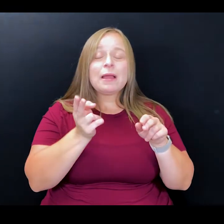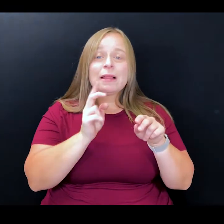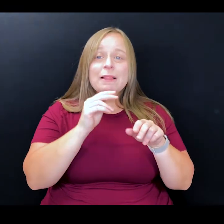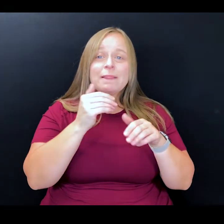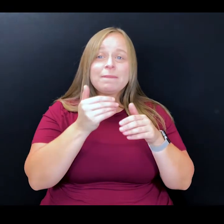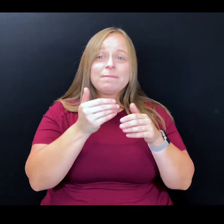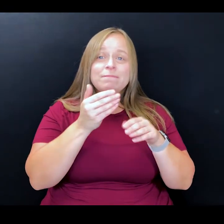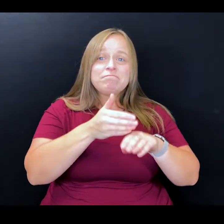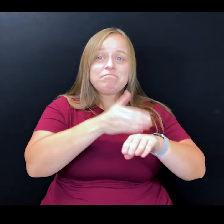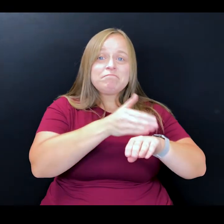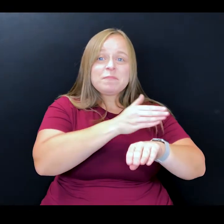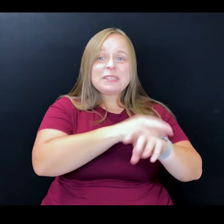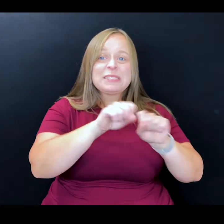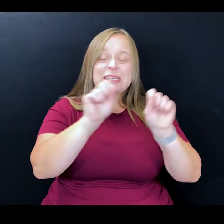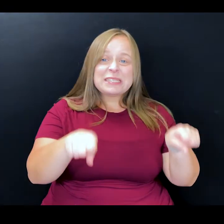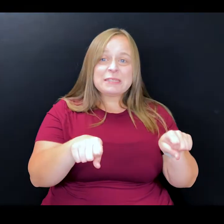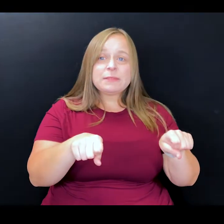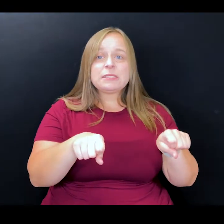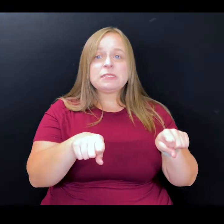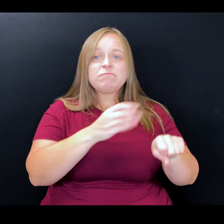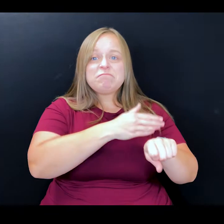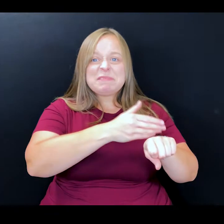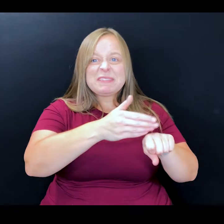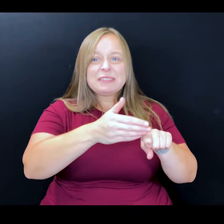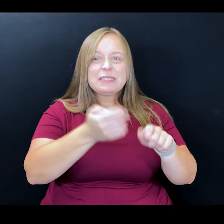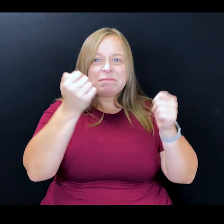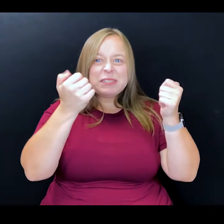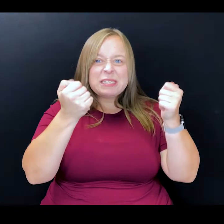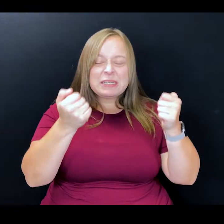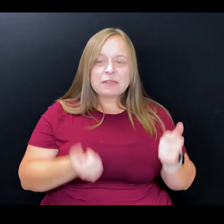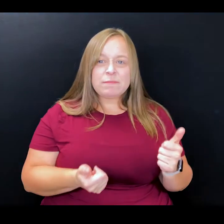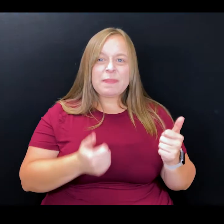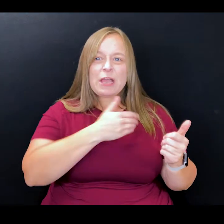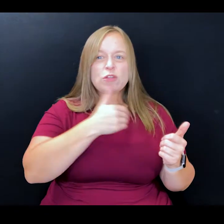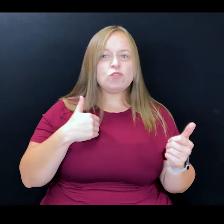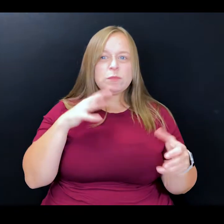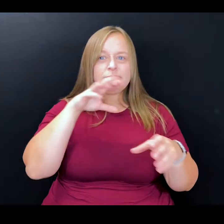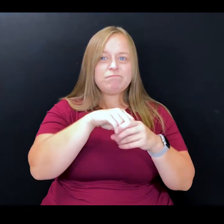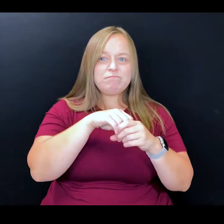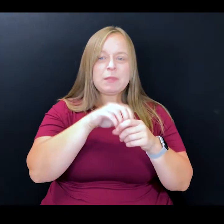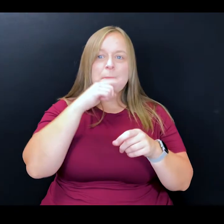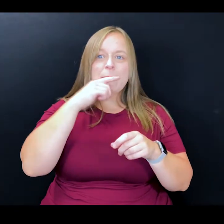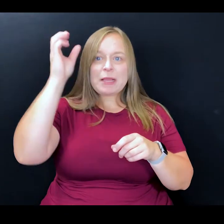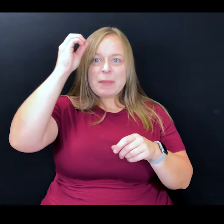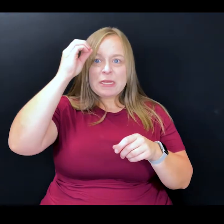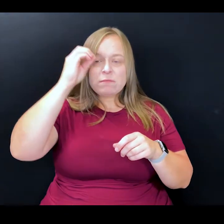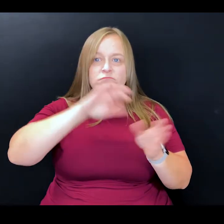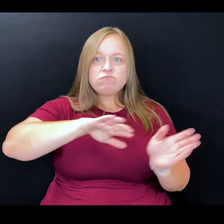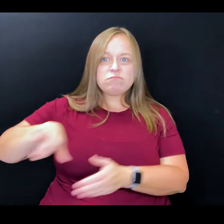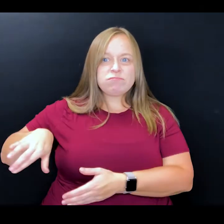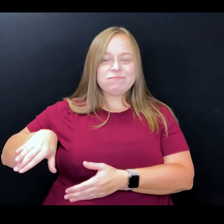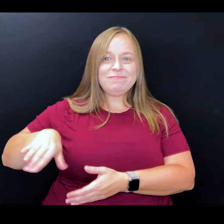little, the systems have been sort of taking out that consumer input, public